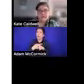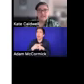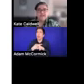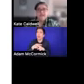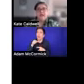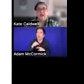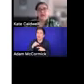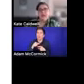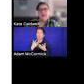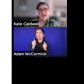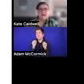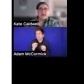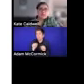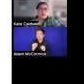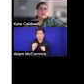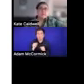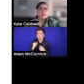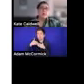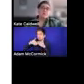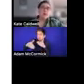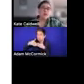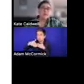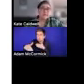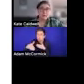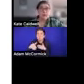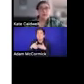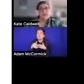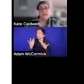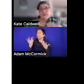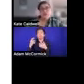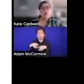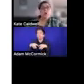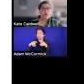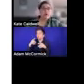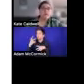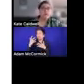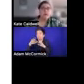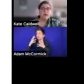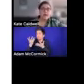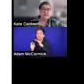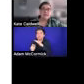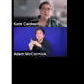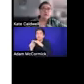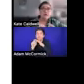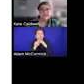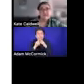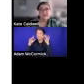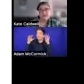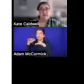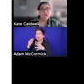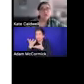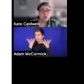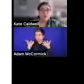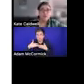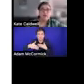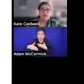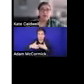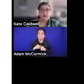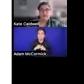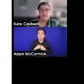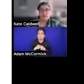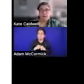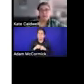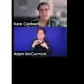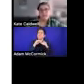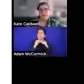surveillance states and that would expose marginalized communities to harm. And so there is the concern around